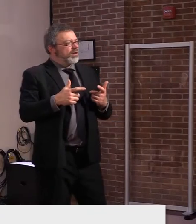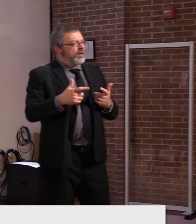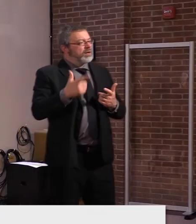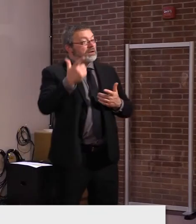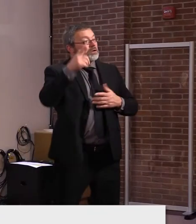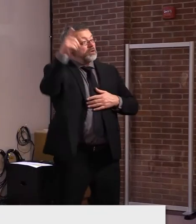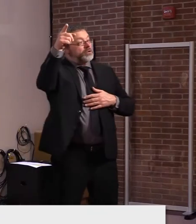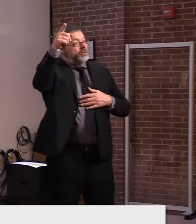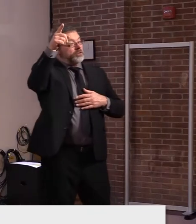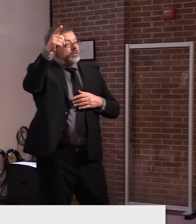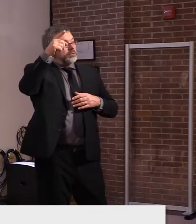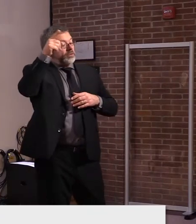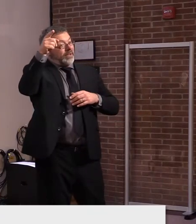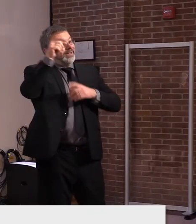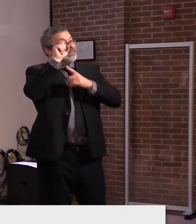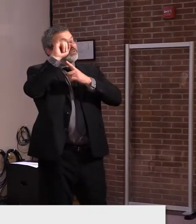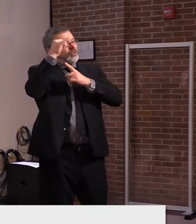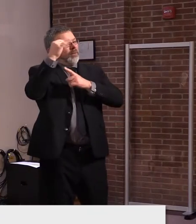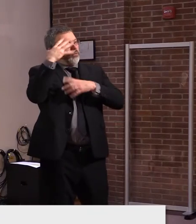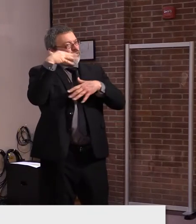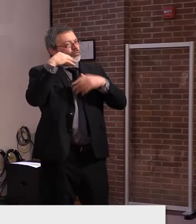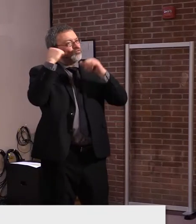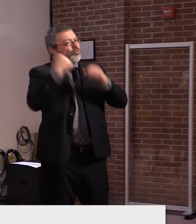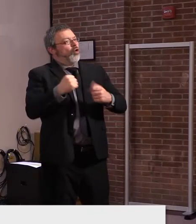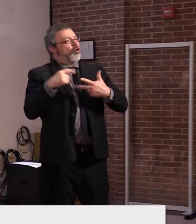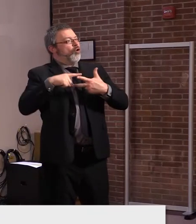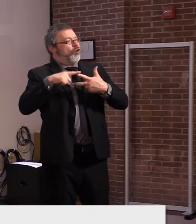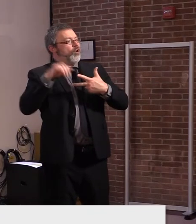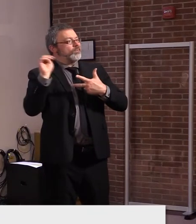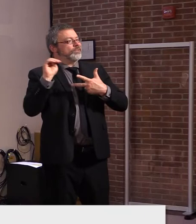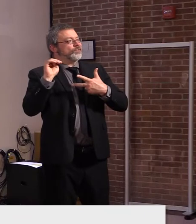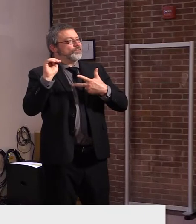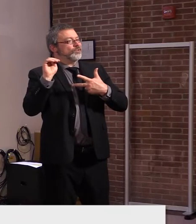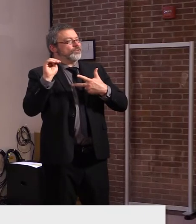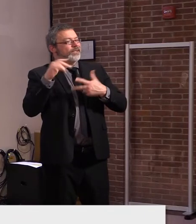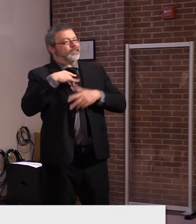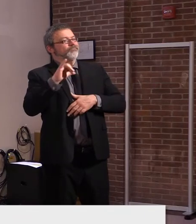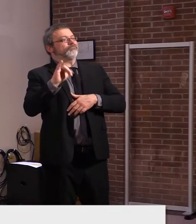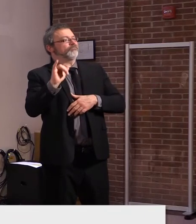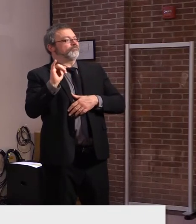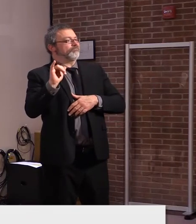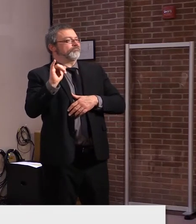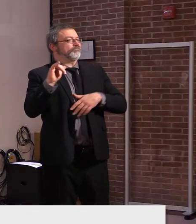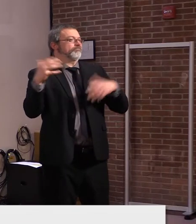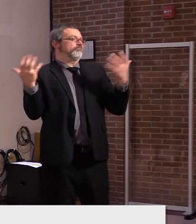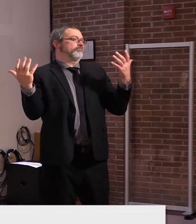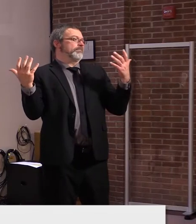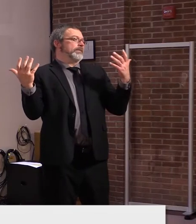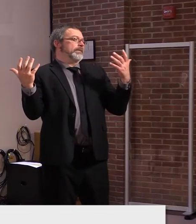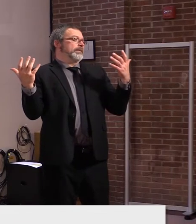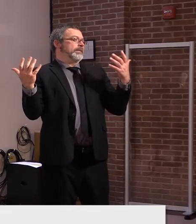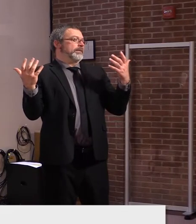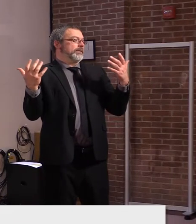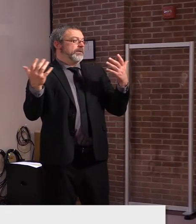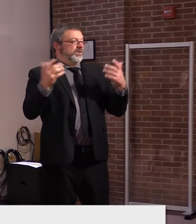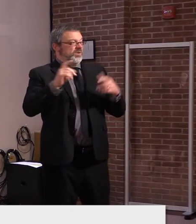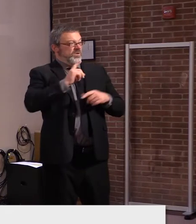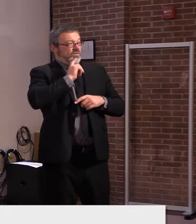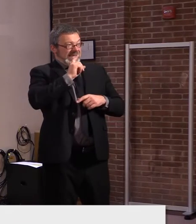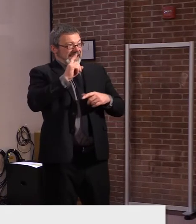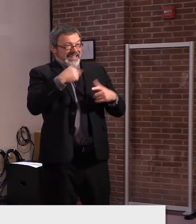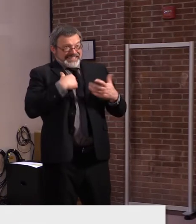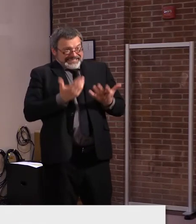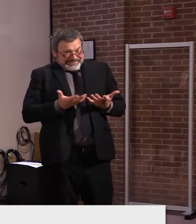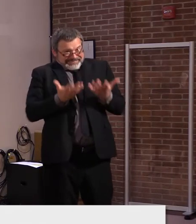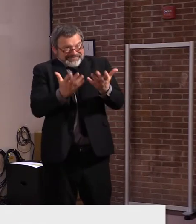was the predominant sort of vaccine there. But nonetheless, we have vaccination efforts in that area as